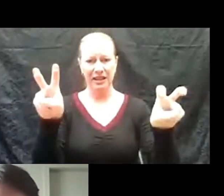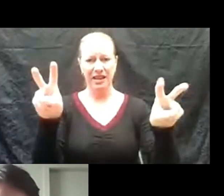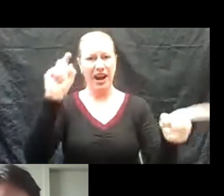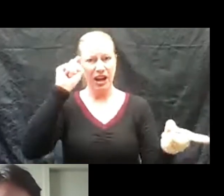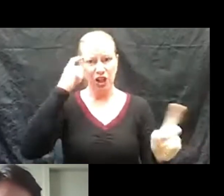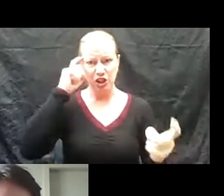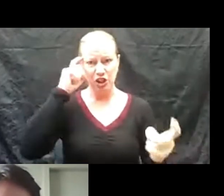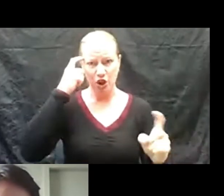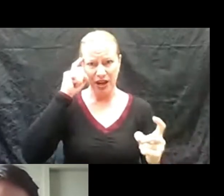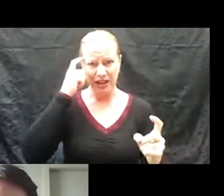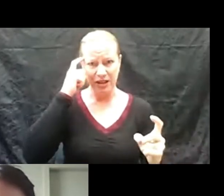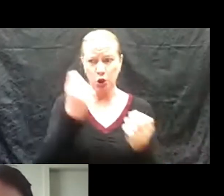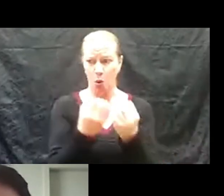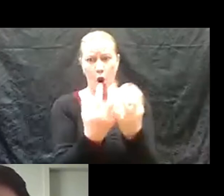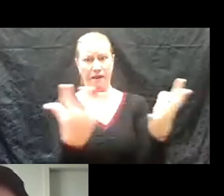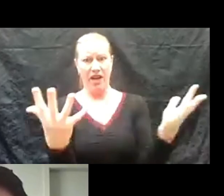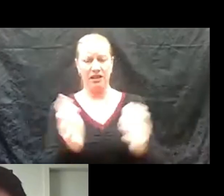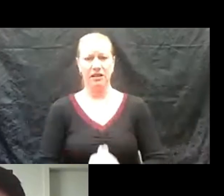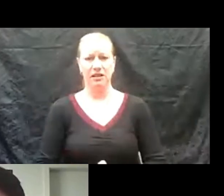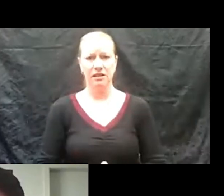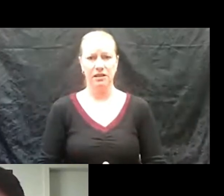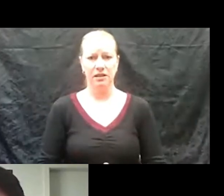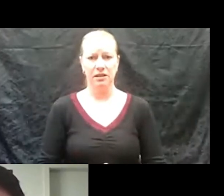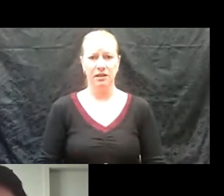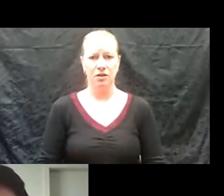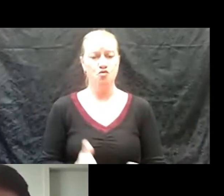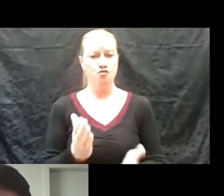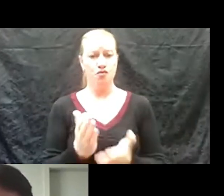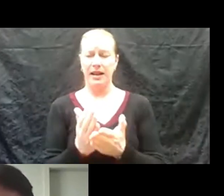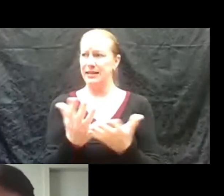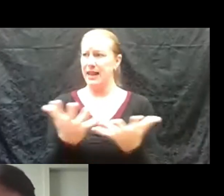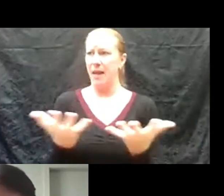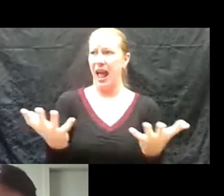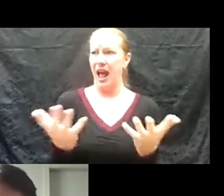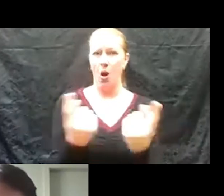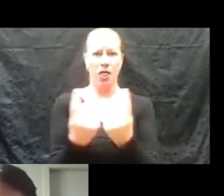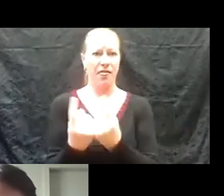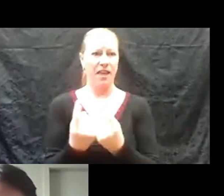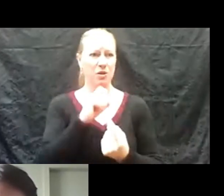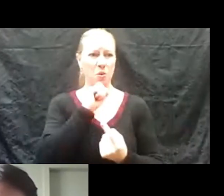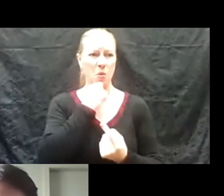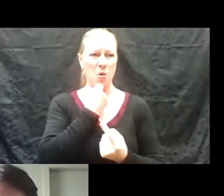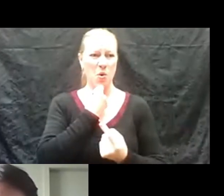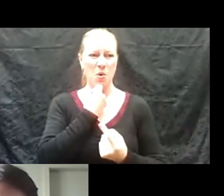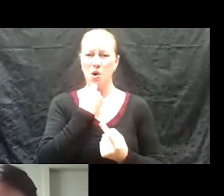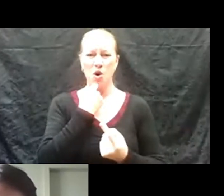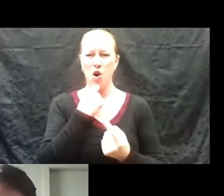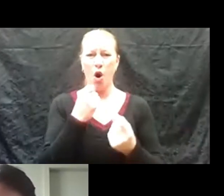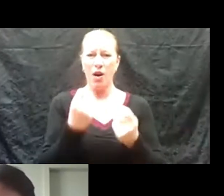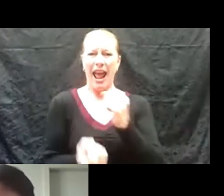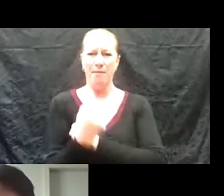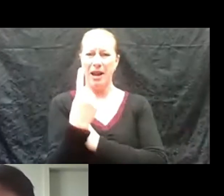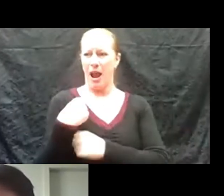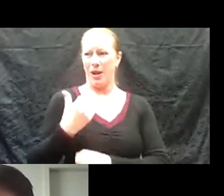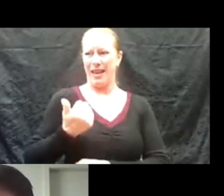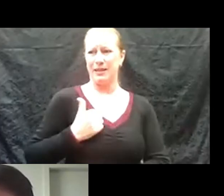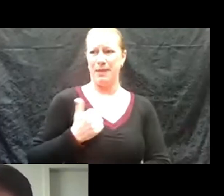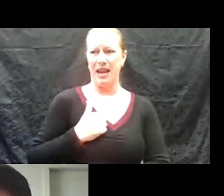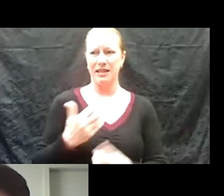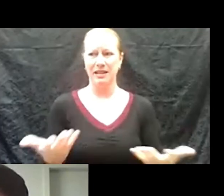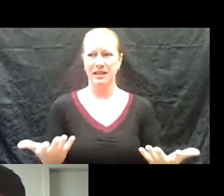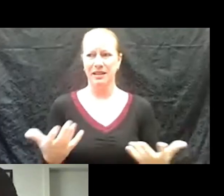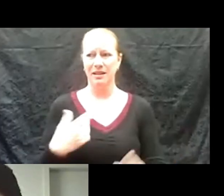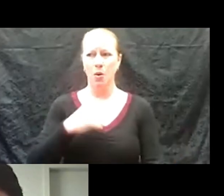well to a lot of us, is that somehow things will get watered down and we'll get